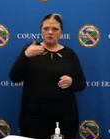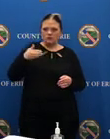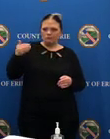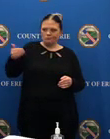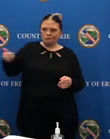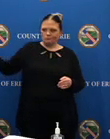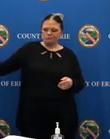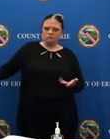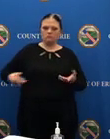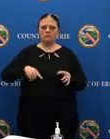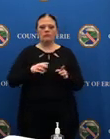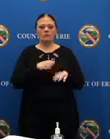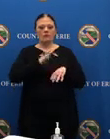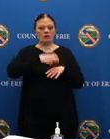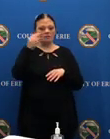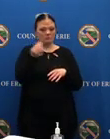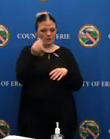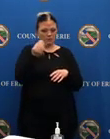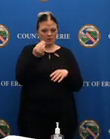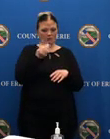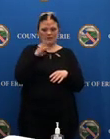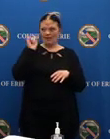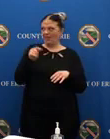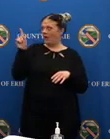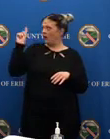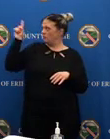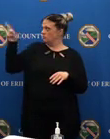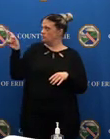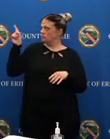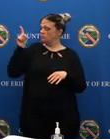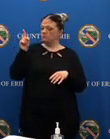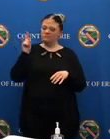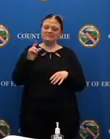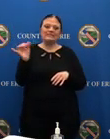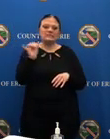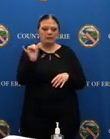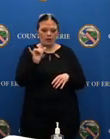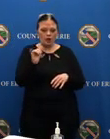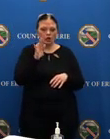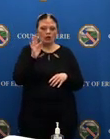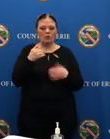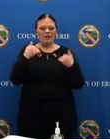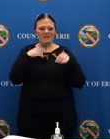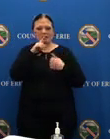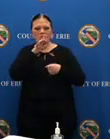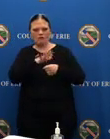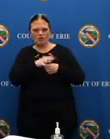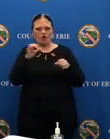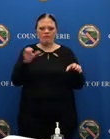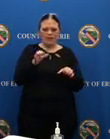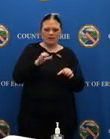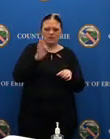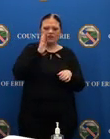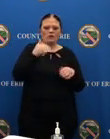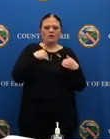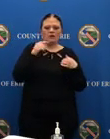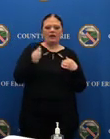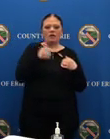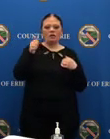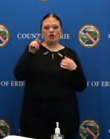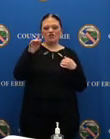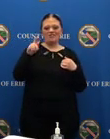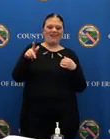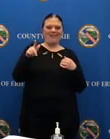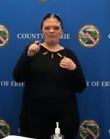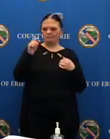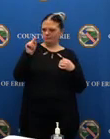And then on Monday, we will have this also, but similar to that, where we have a confirmed cases and an active cases, we'll have another tab that you can